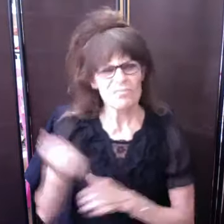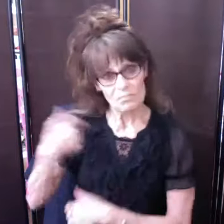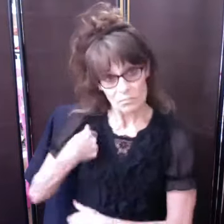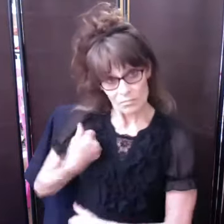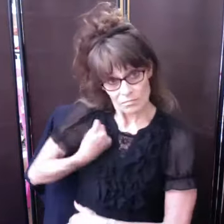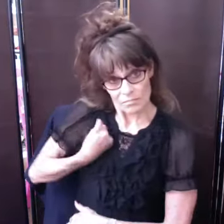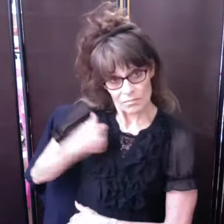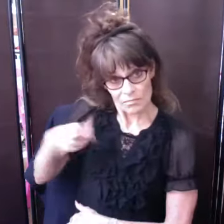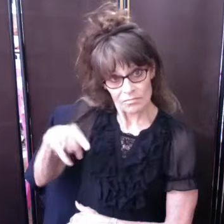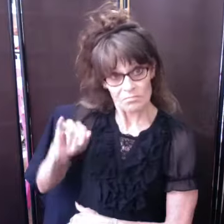March, April, since